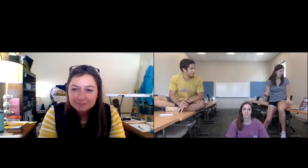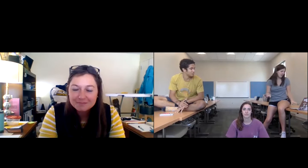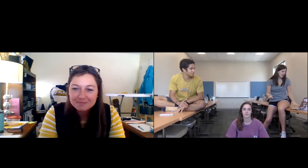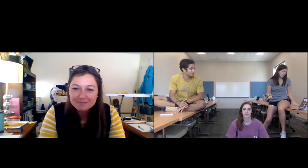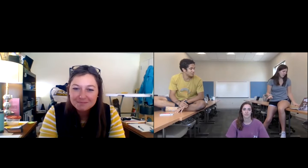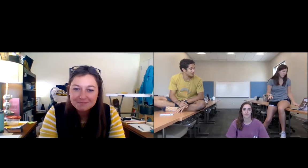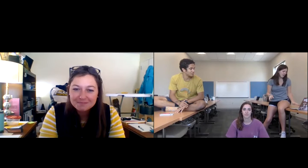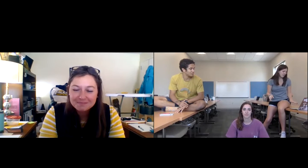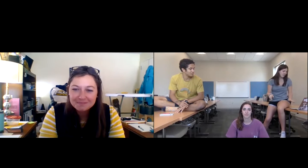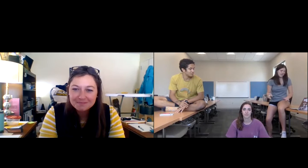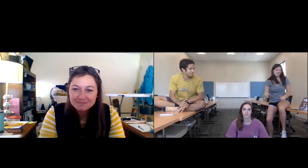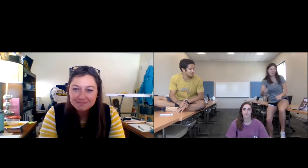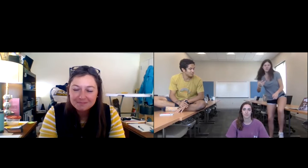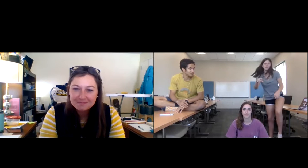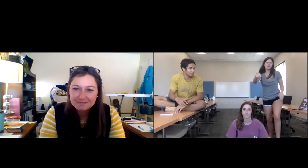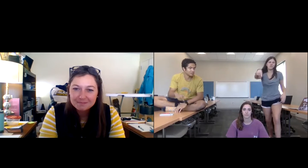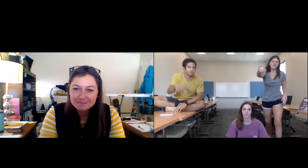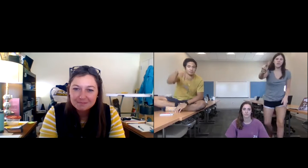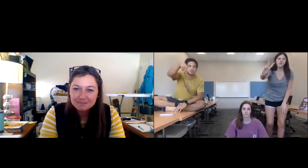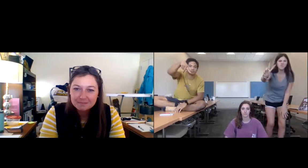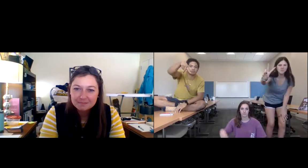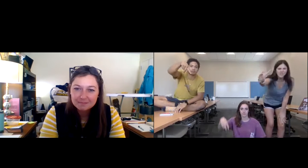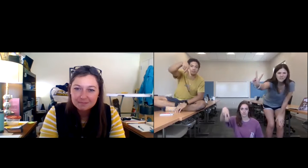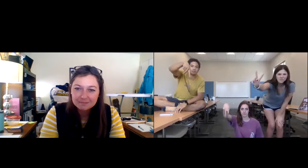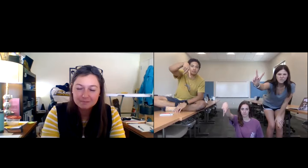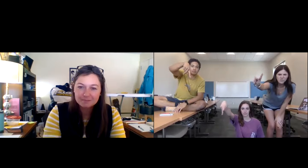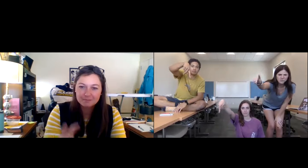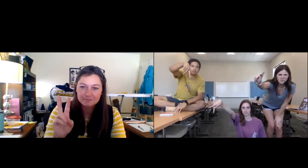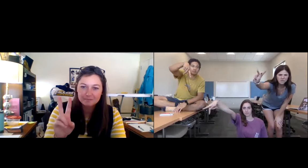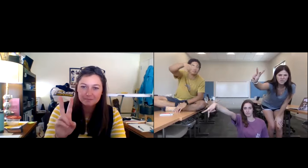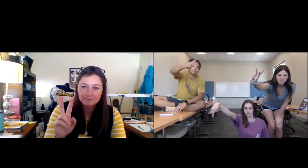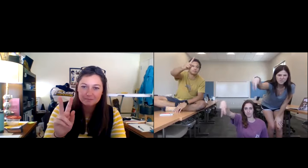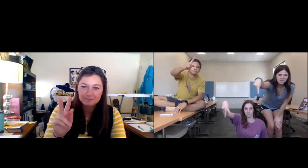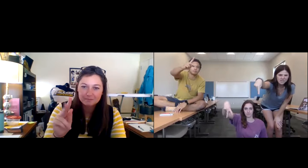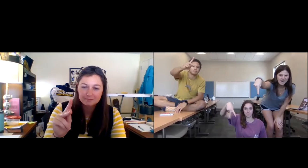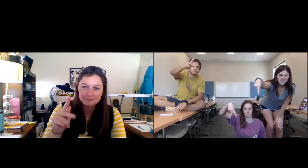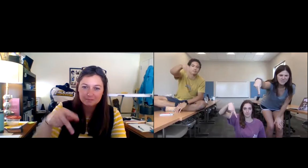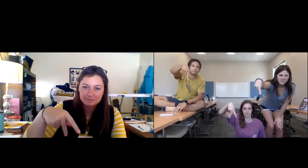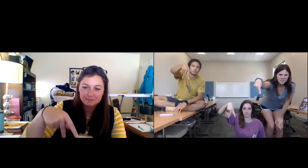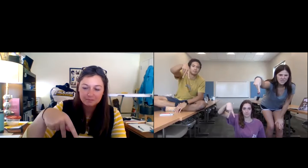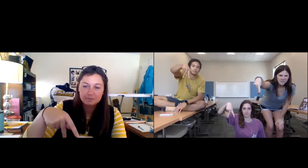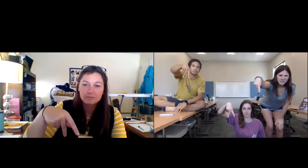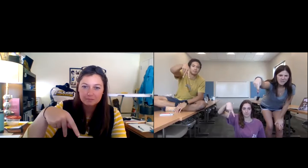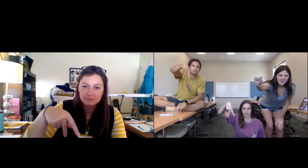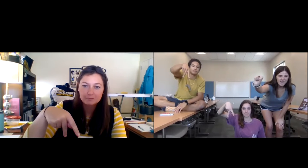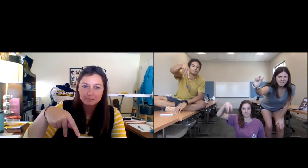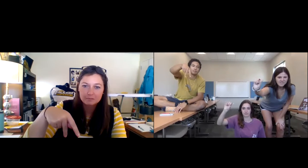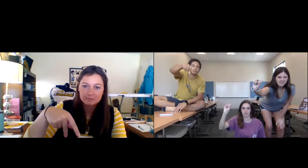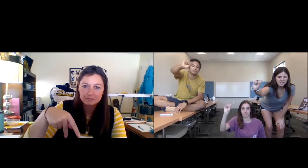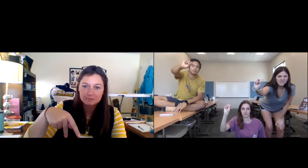can abbreviate it to PSL. So you do P, just kind of like two fingers with your thumb in between, but down. And then S is the